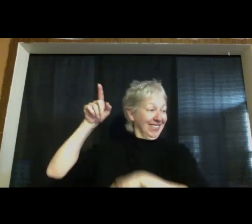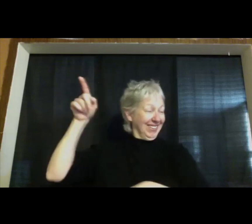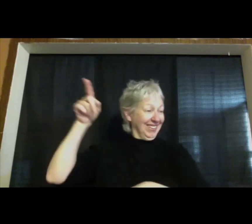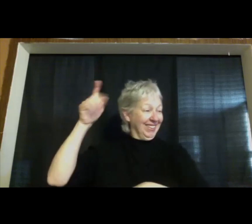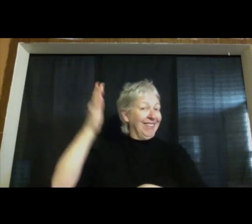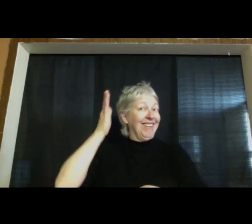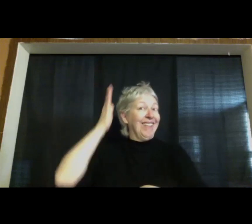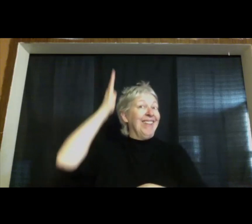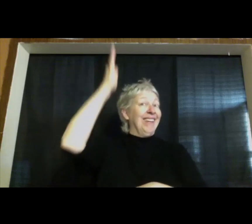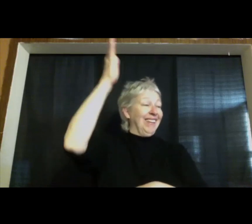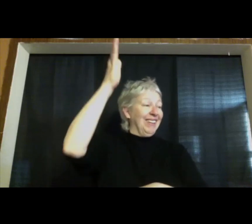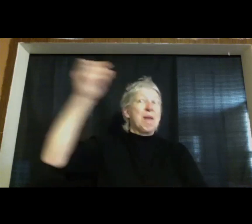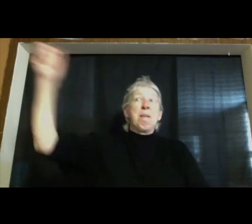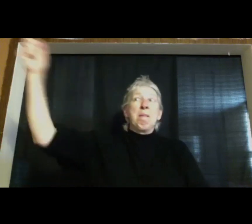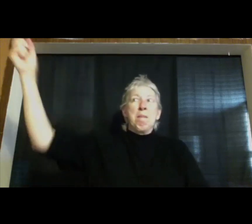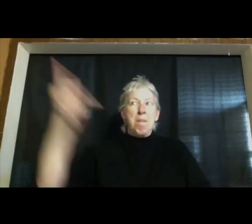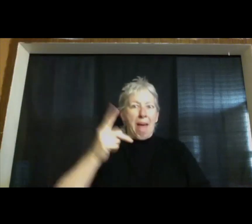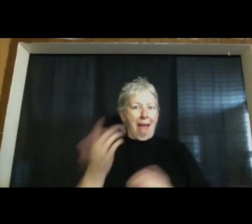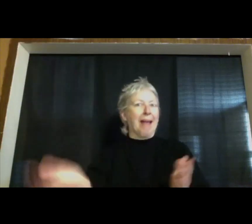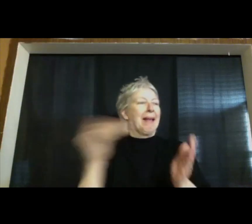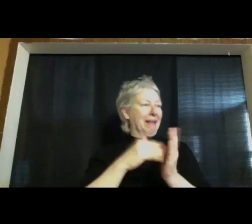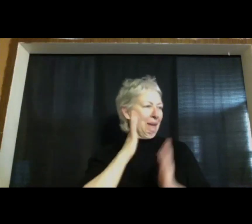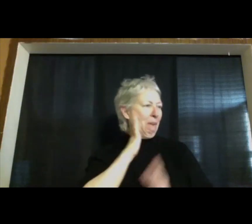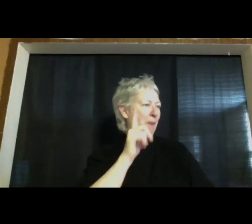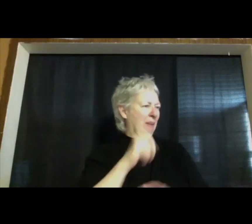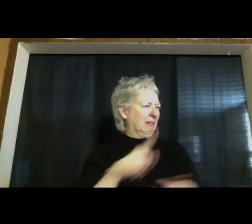way as you saw him go into heaven."